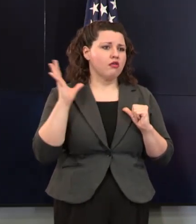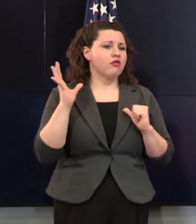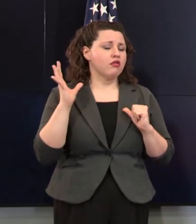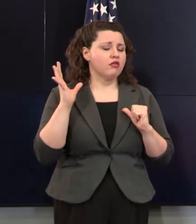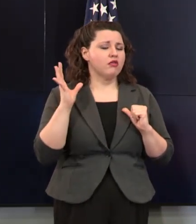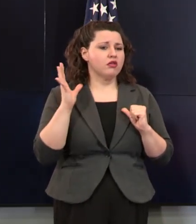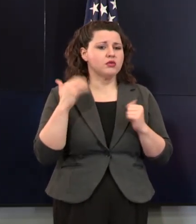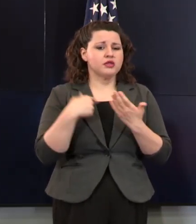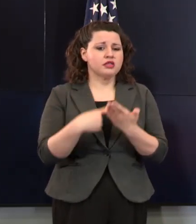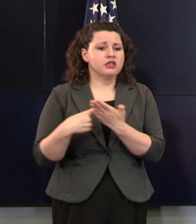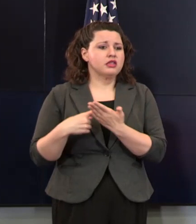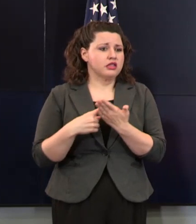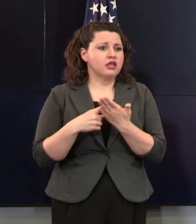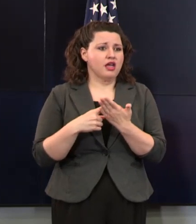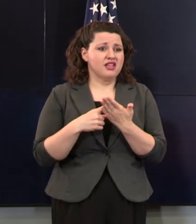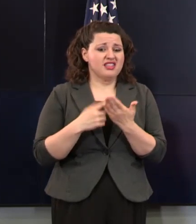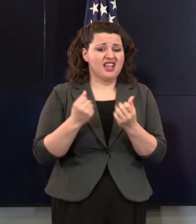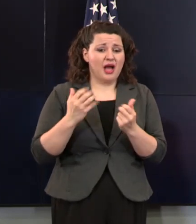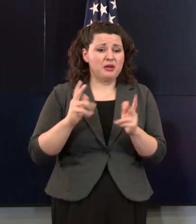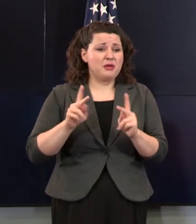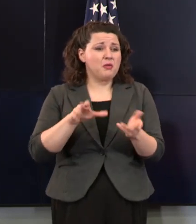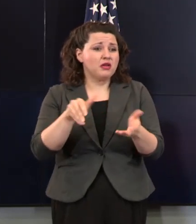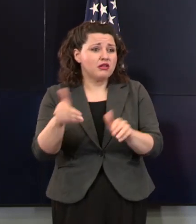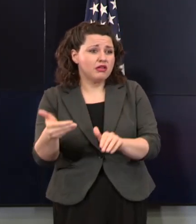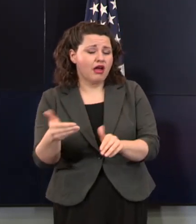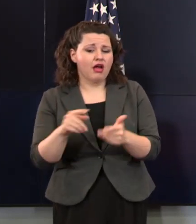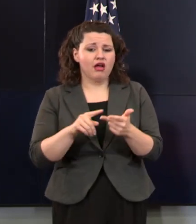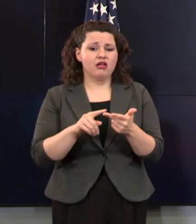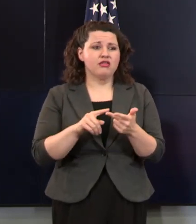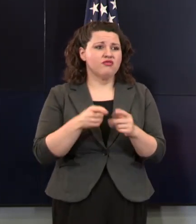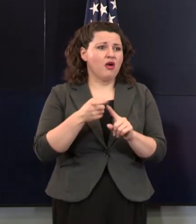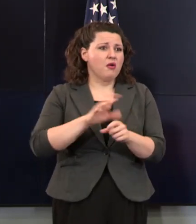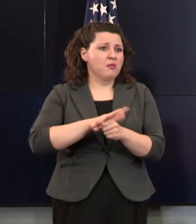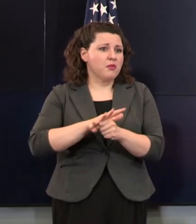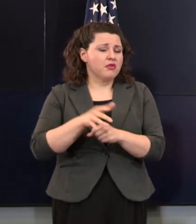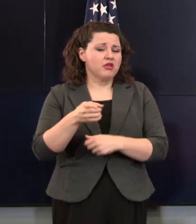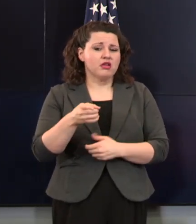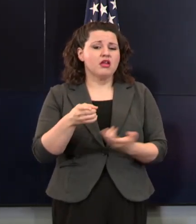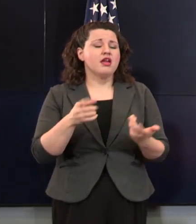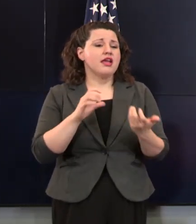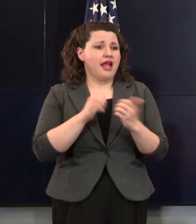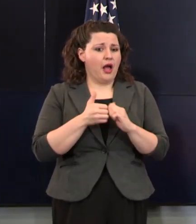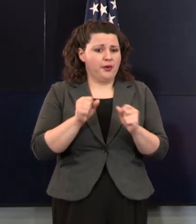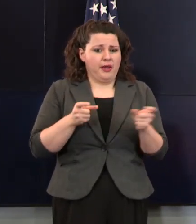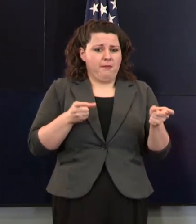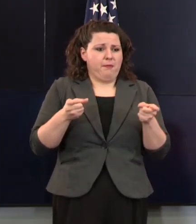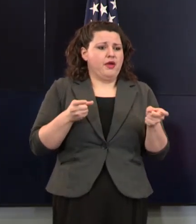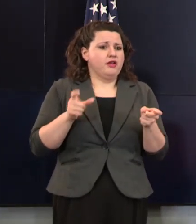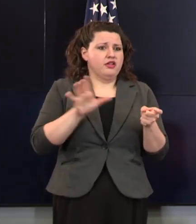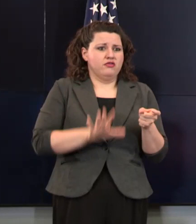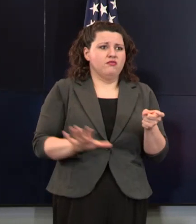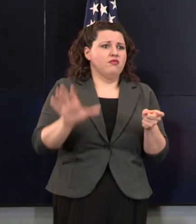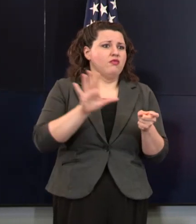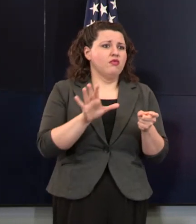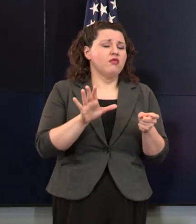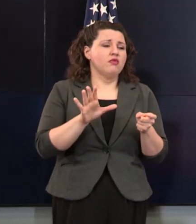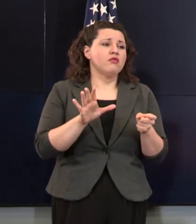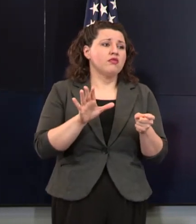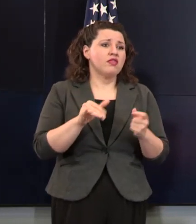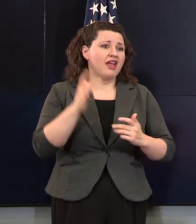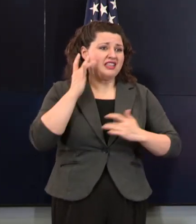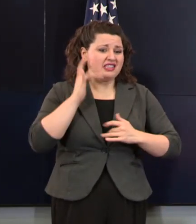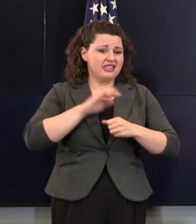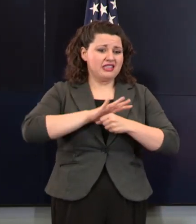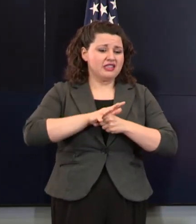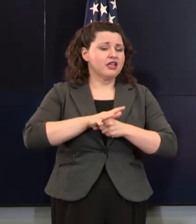the amount of deaths and the people that have lost their lives due to COVID-19 and how we manage all of that. And you just can't look at it